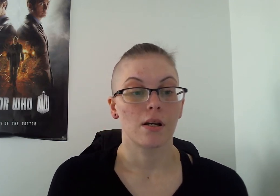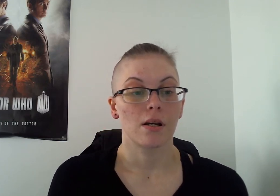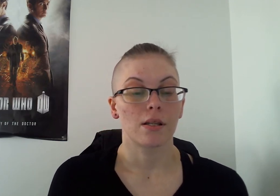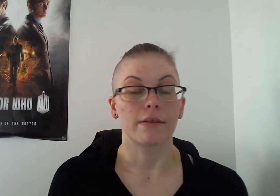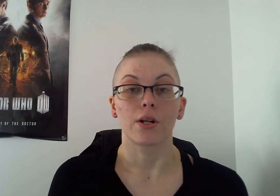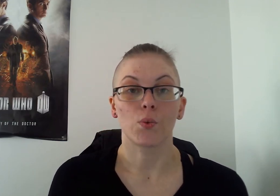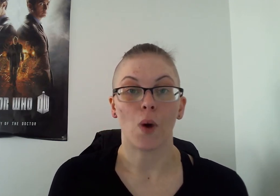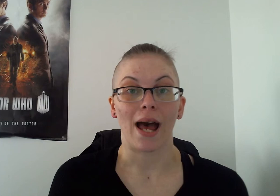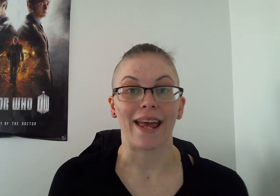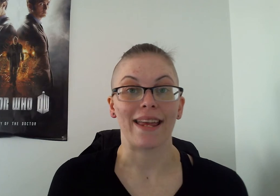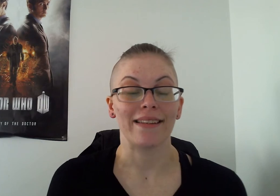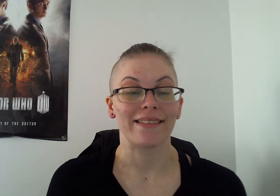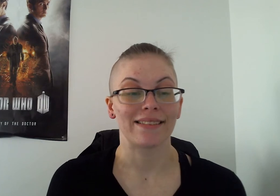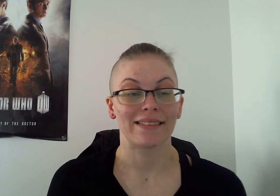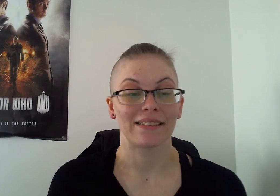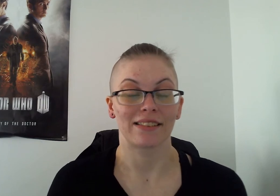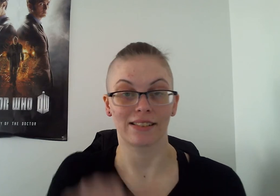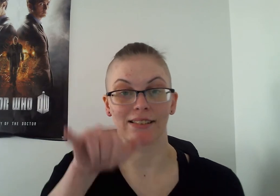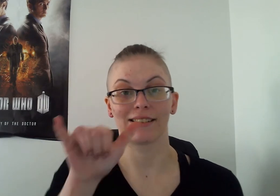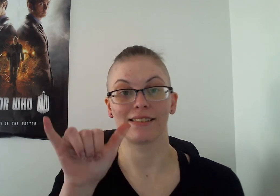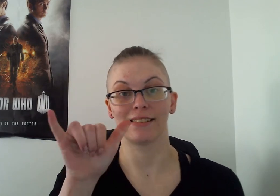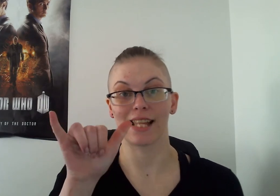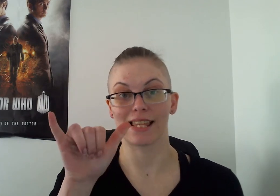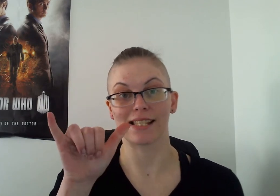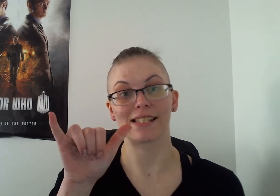The letter Y, like this.